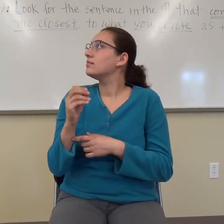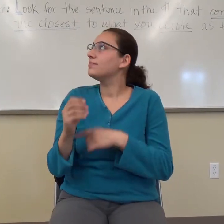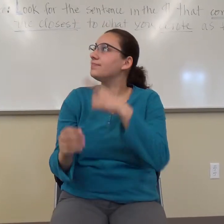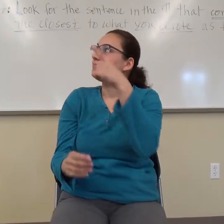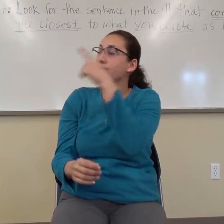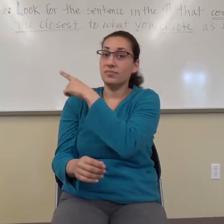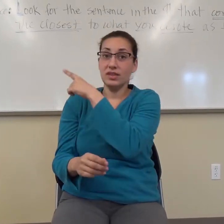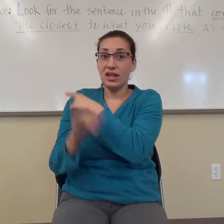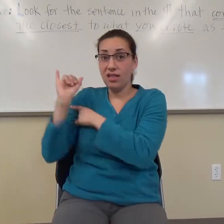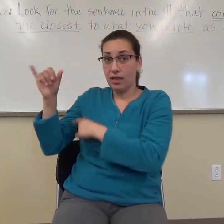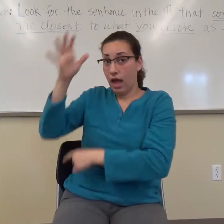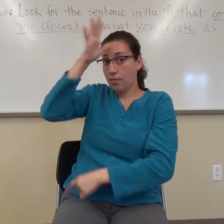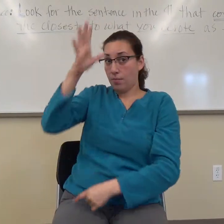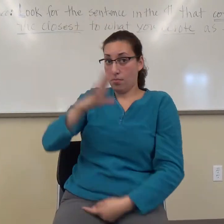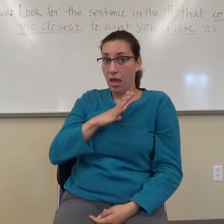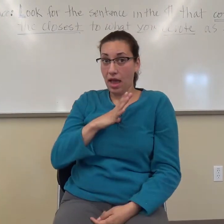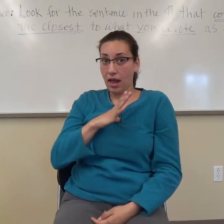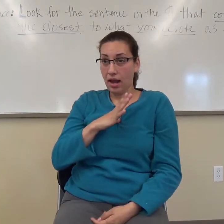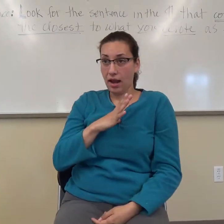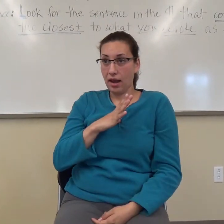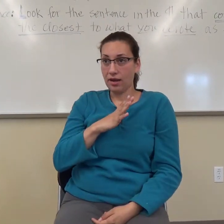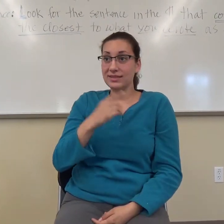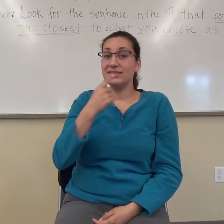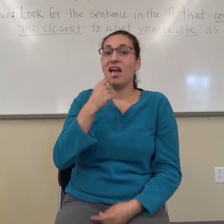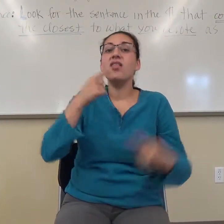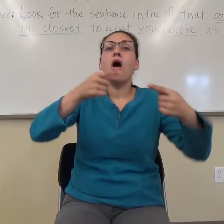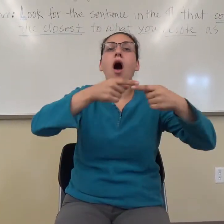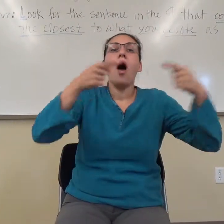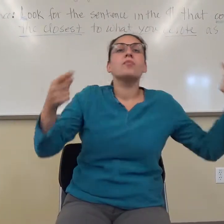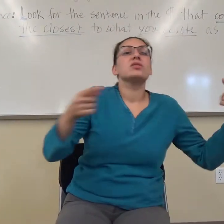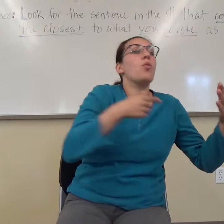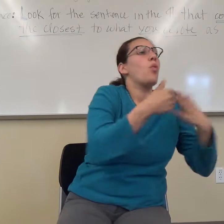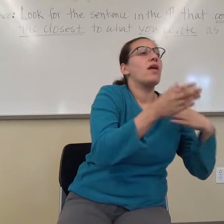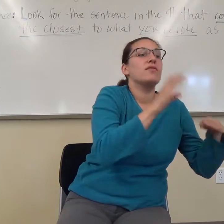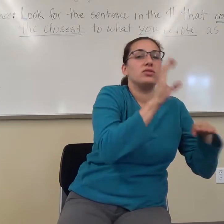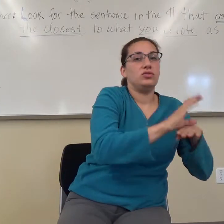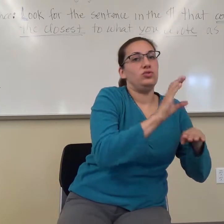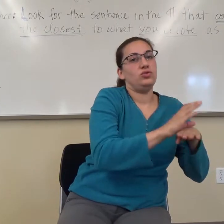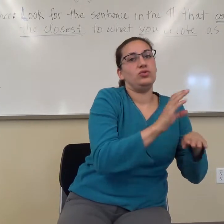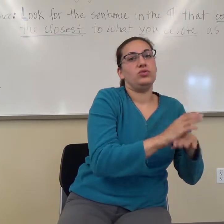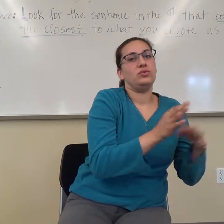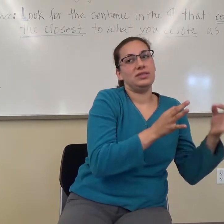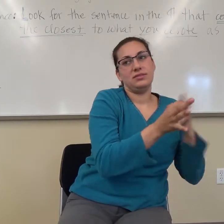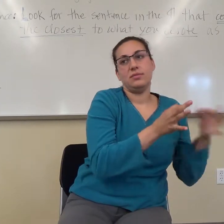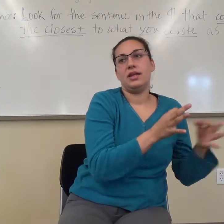what the church says. At that time, the church and the government were